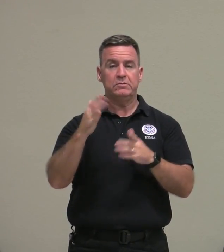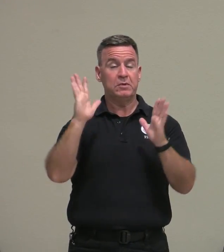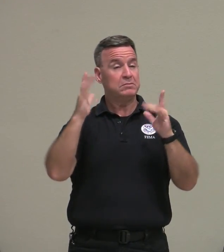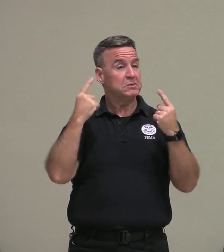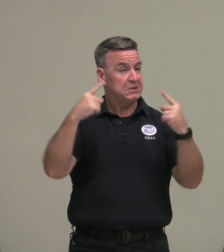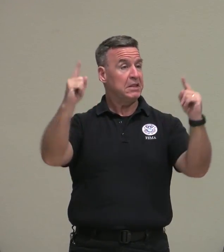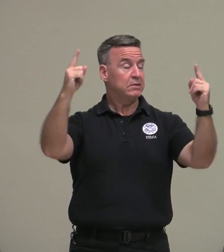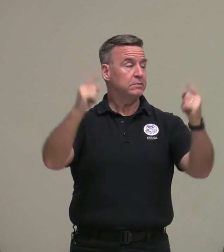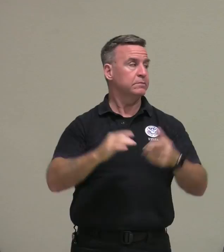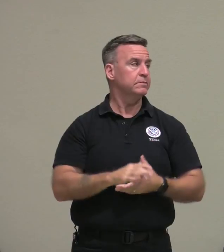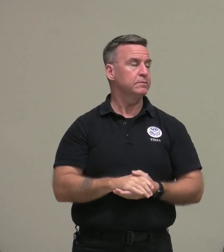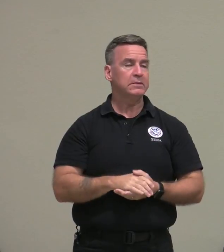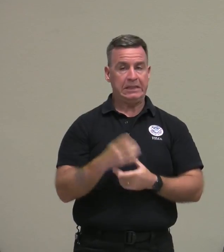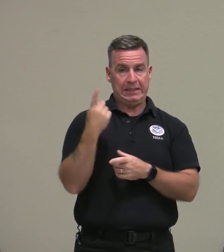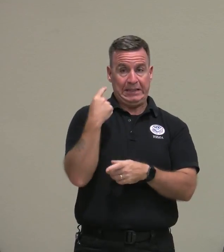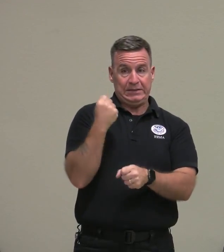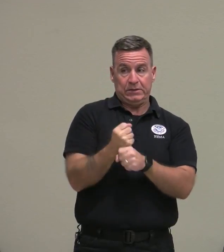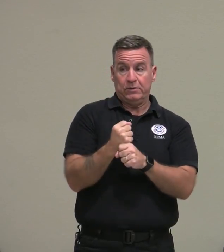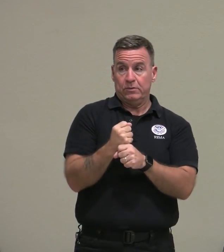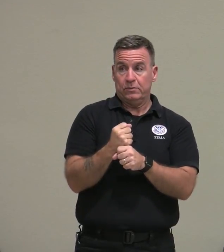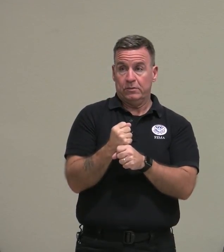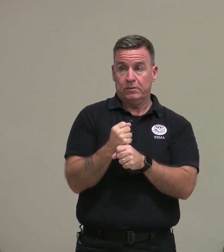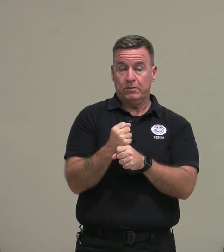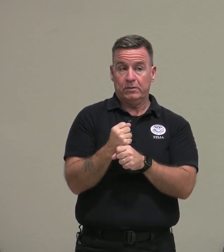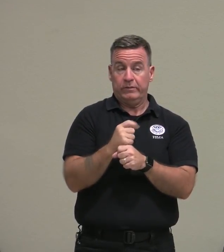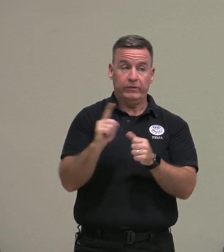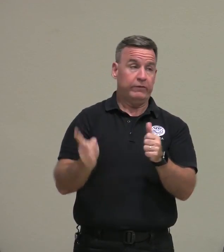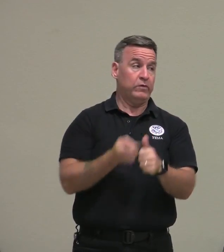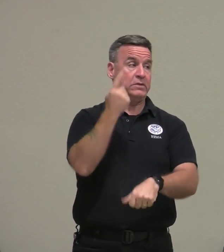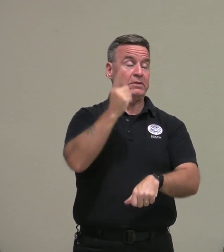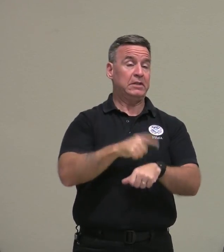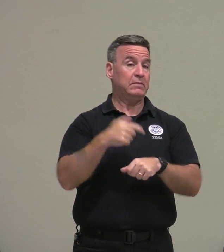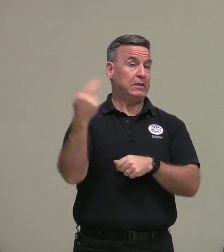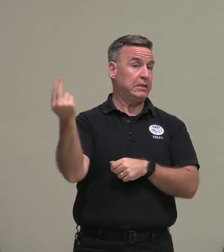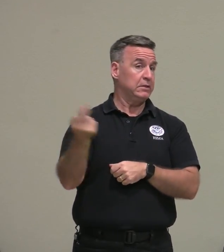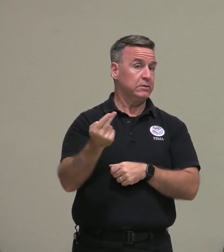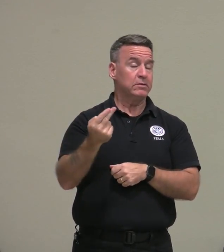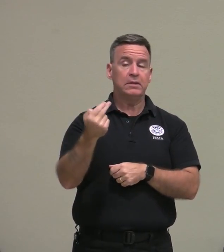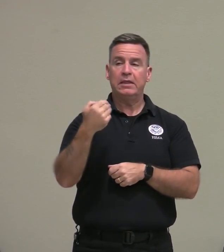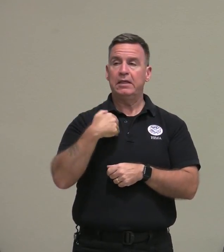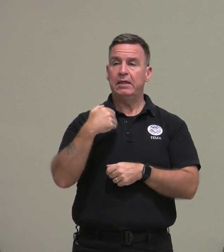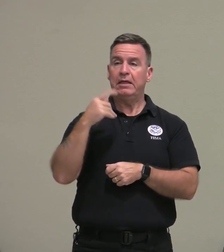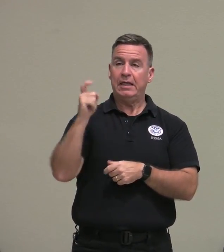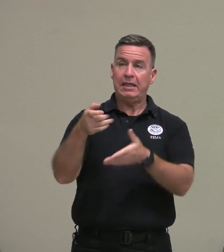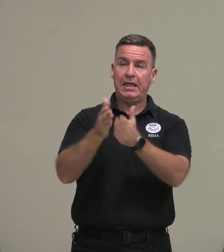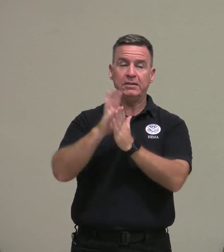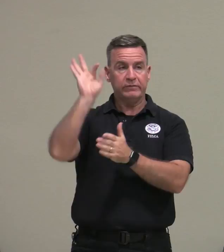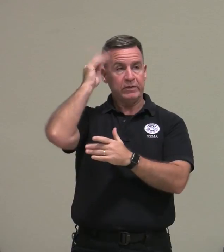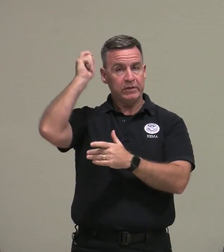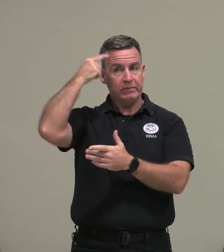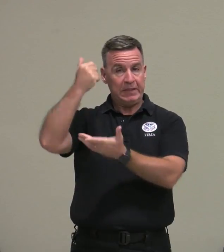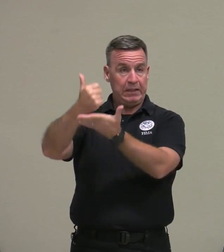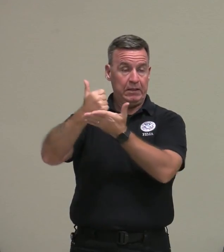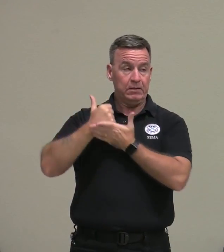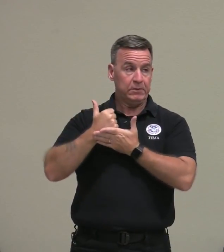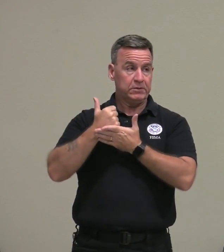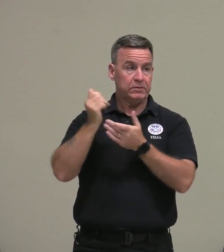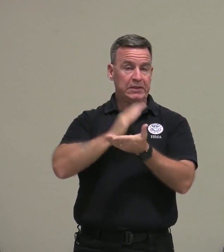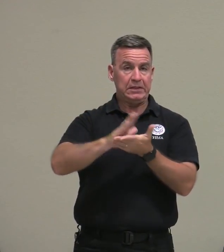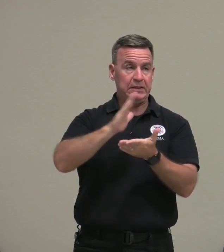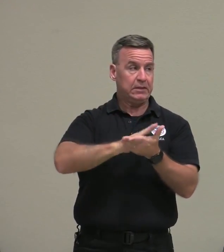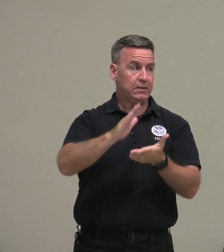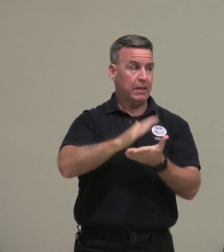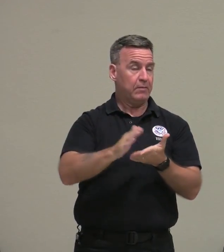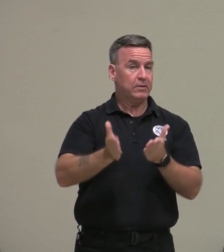success. Last year, for the first time in our history, we had to ask the federal government to help us with the